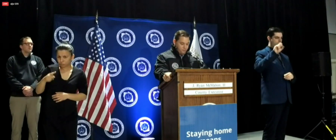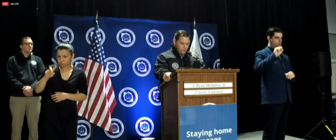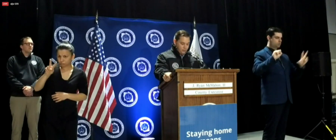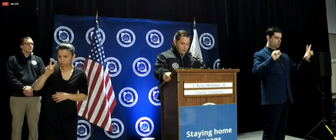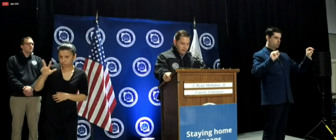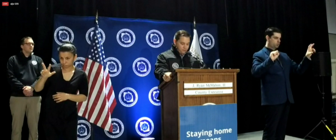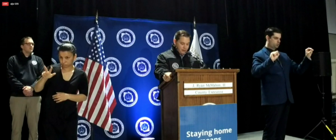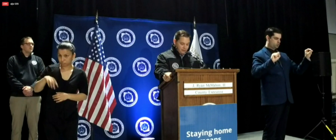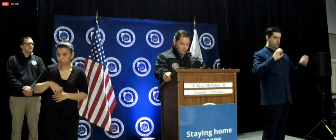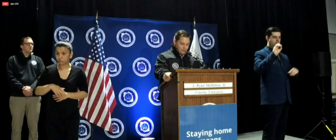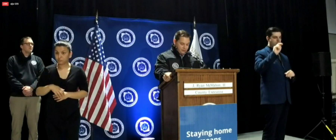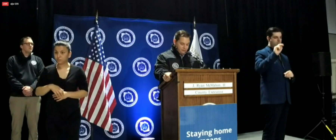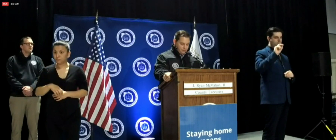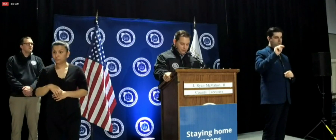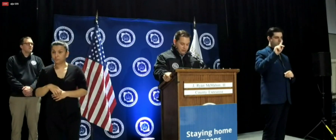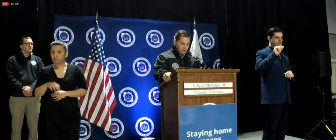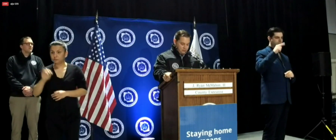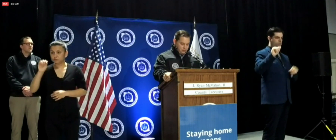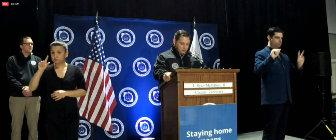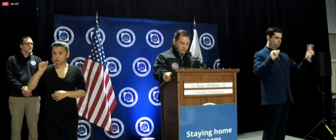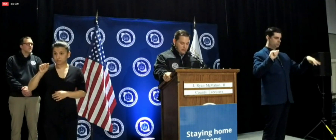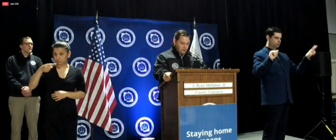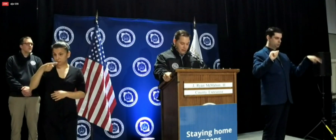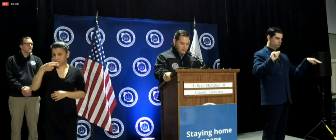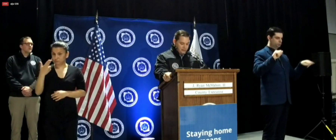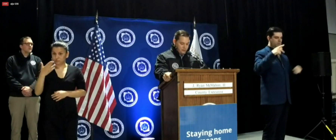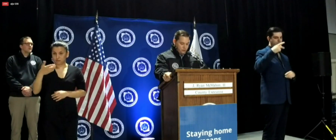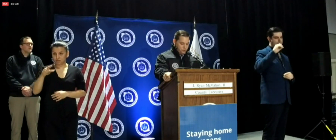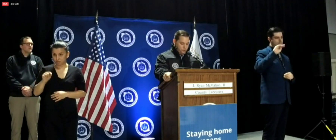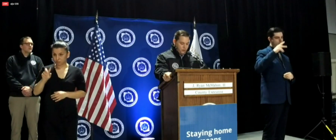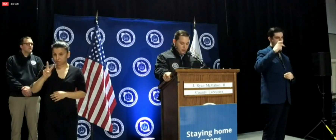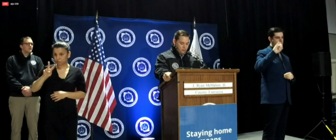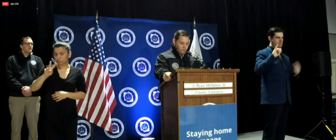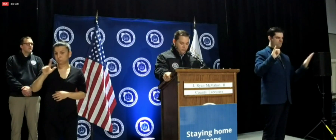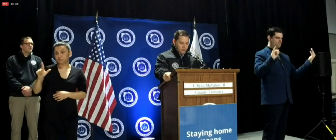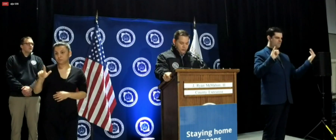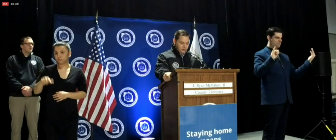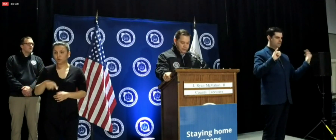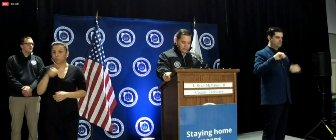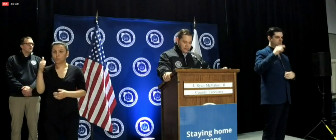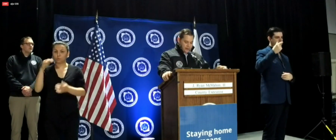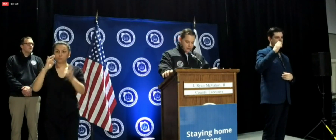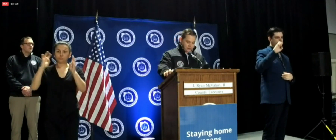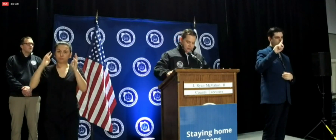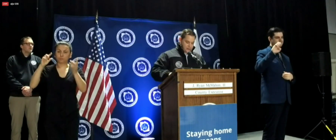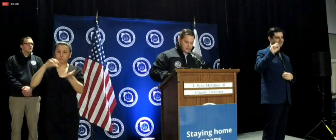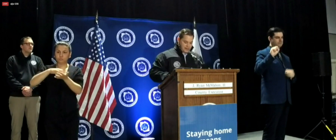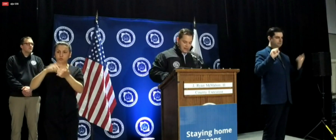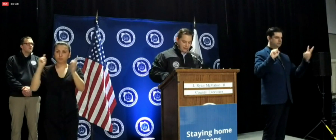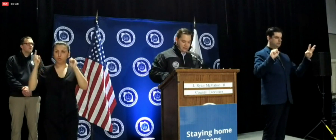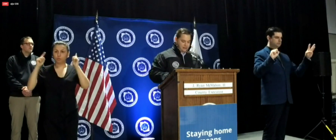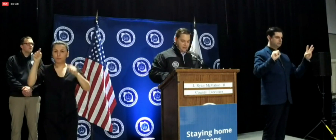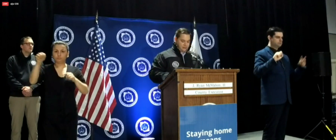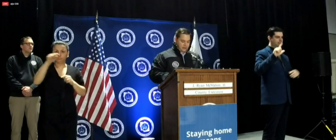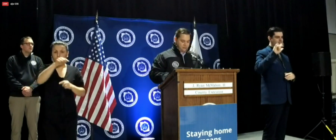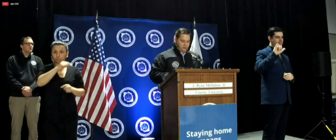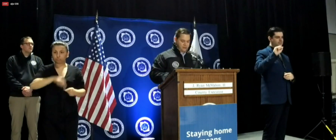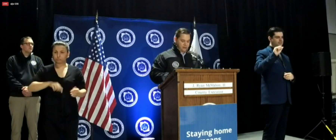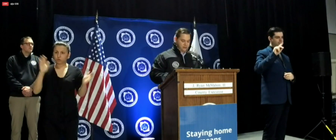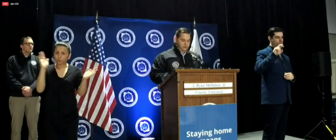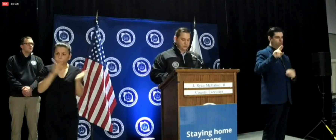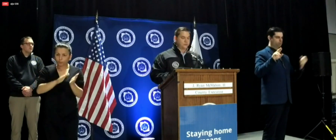16, Town of Pompey, 15, Town of Lysander, 12, Town of Skaneateles, 10,